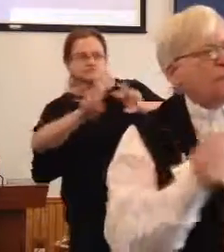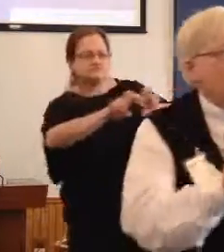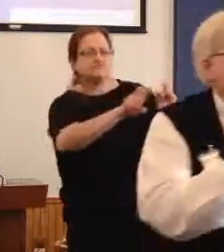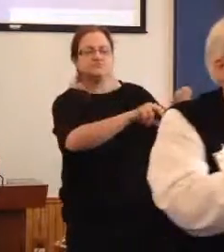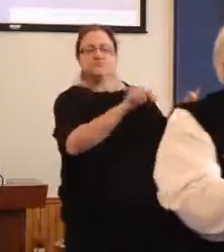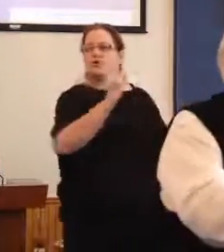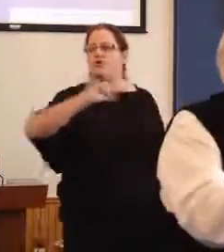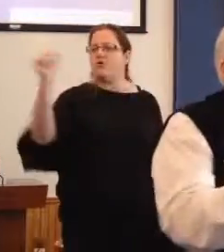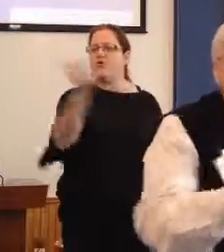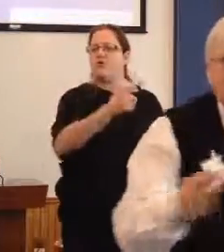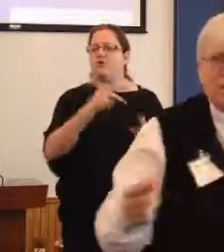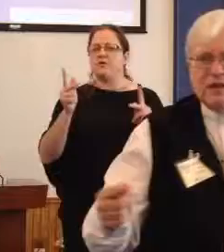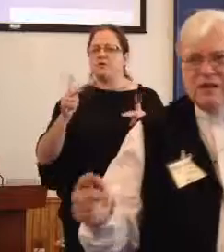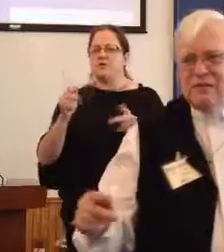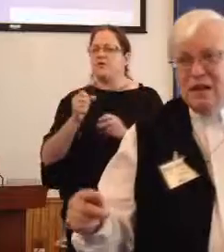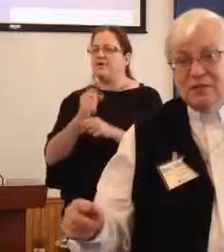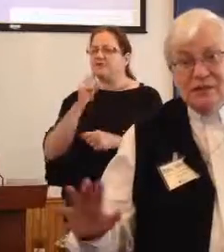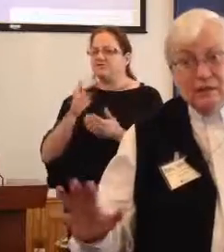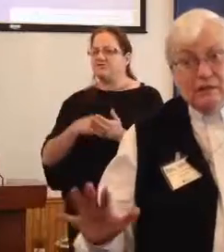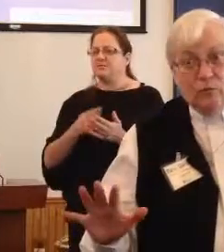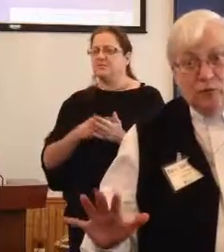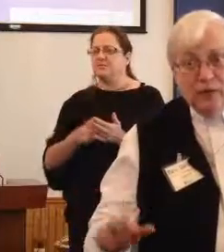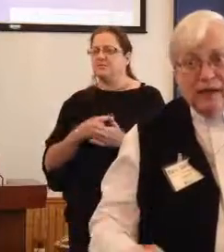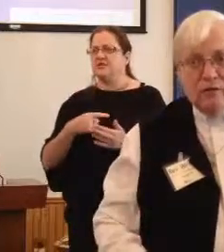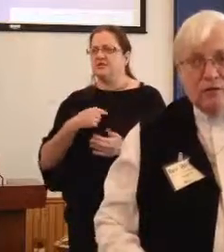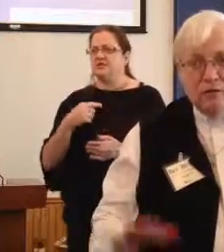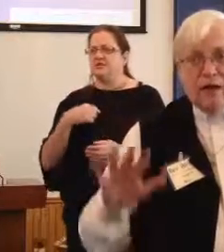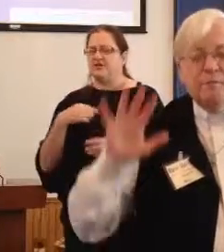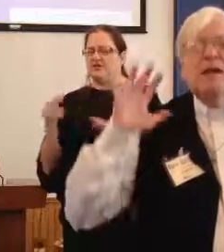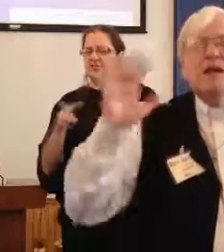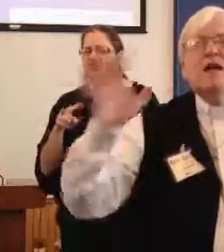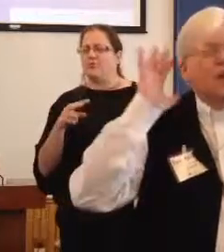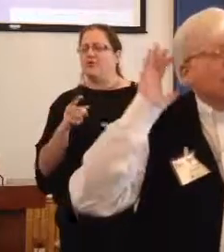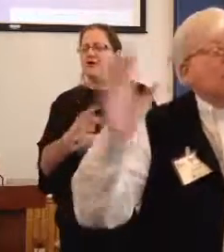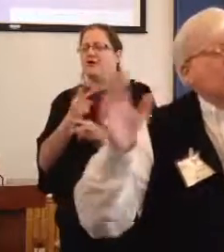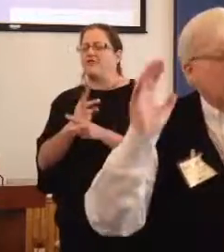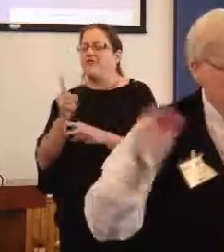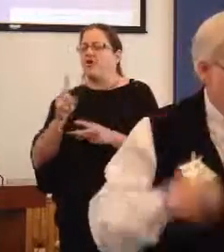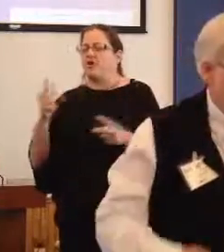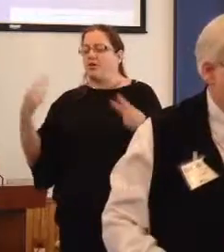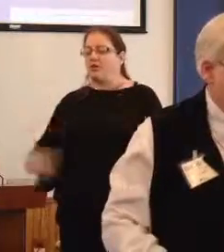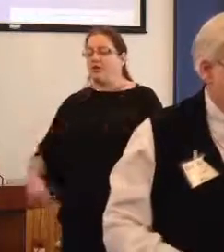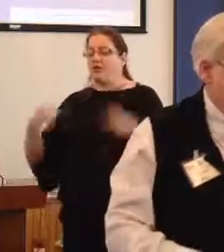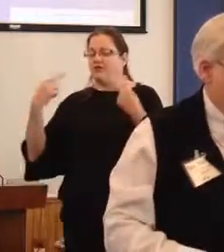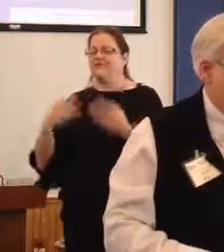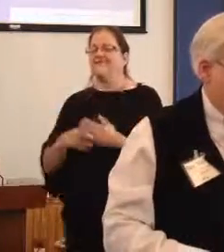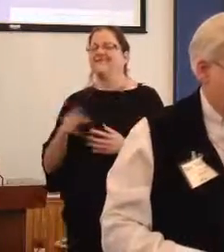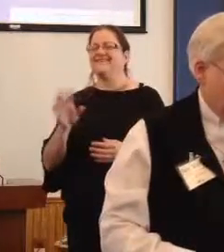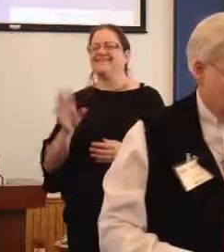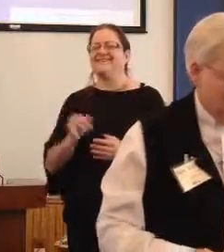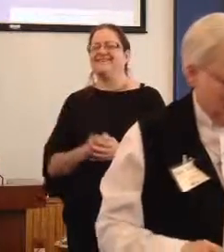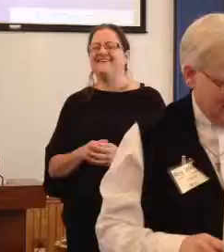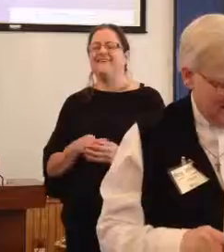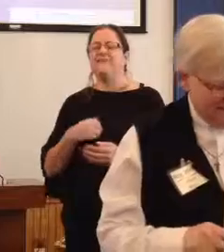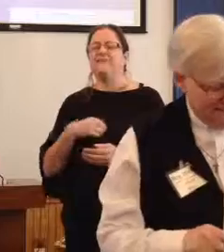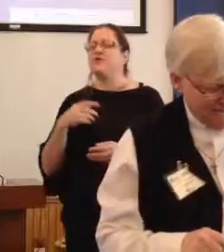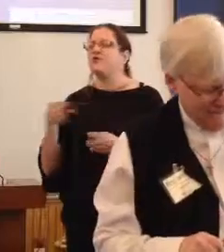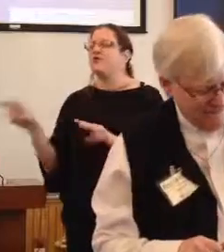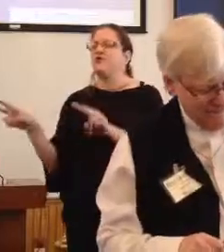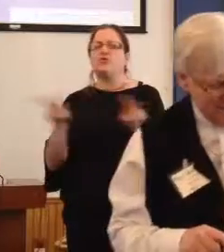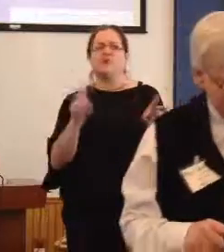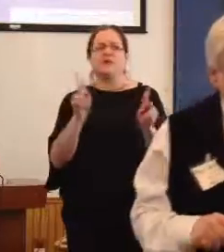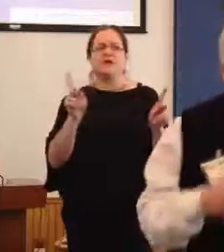Be careful where you're looking at people, because sometimes they get a little weirded out, okay? But look at the people around you.